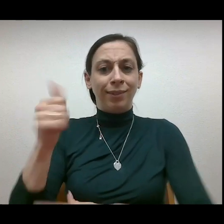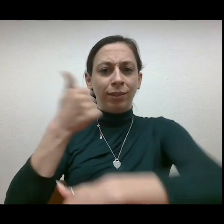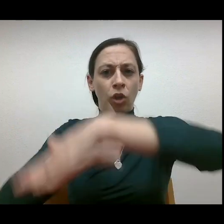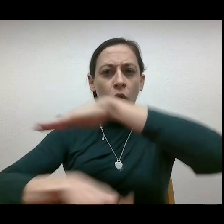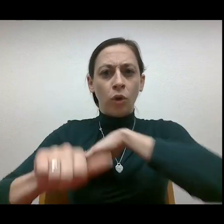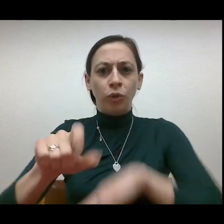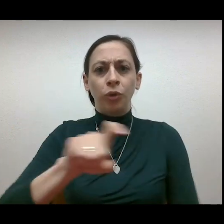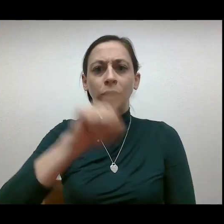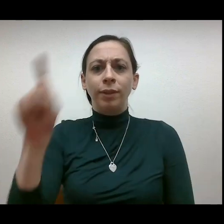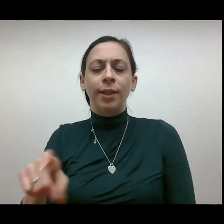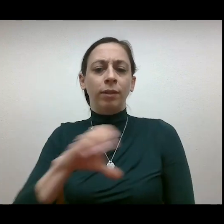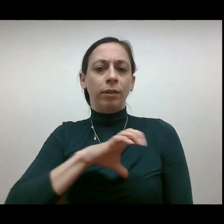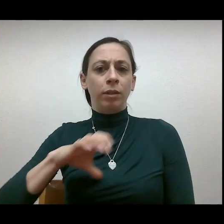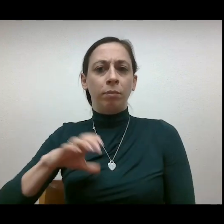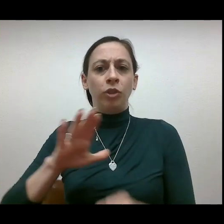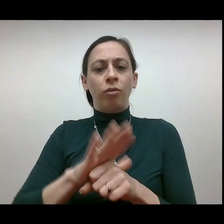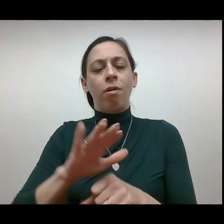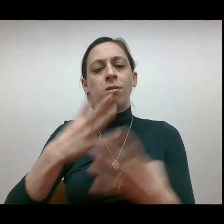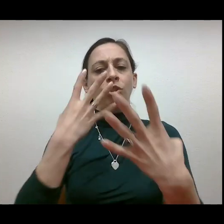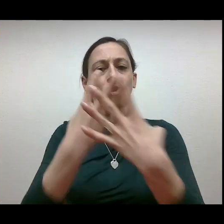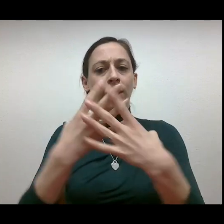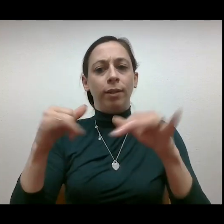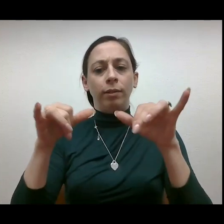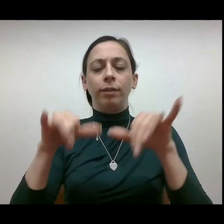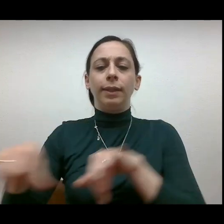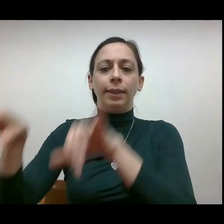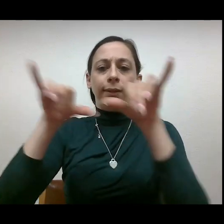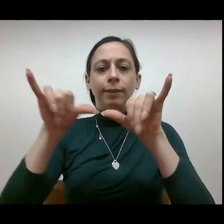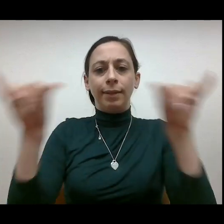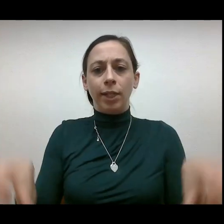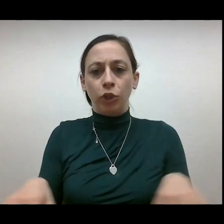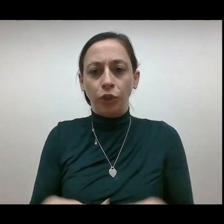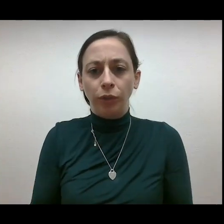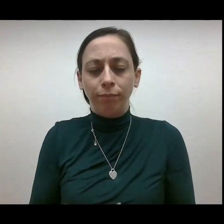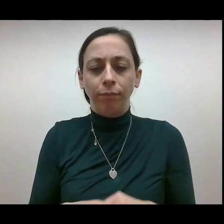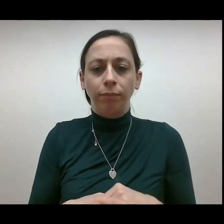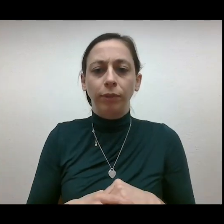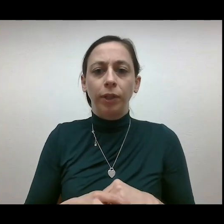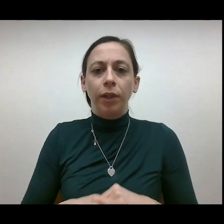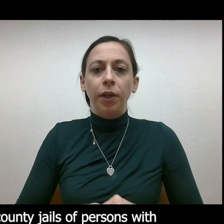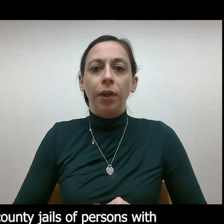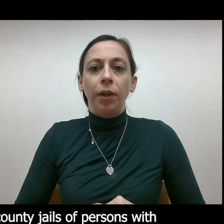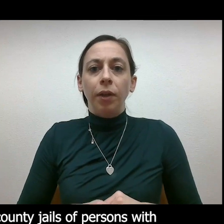The IDDAC is under the Texas Commission on Jail Standards.